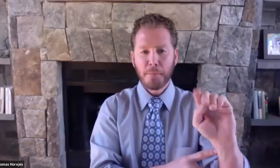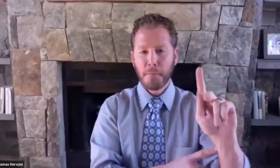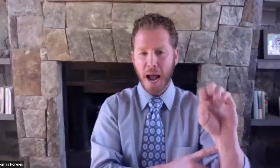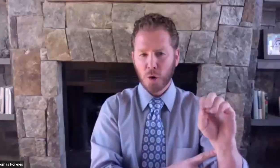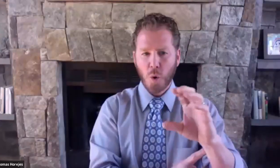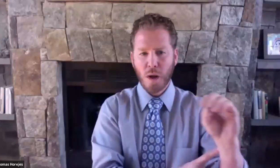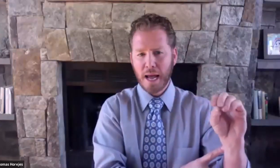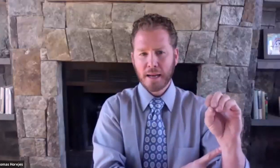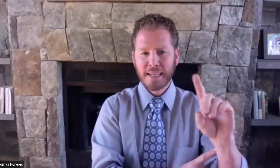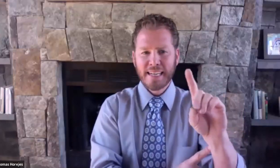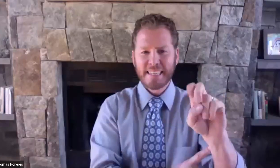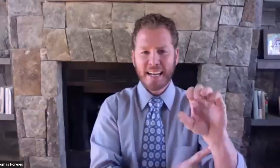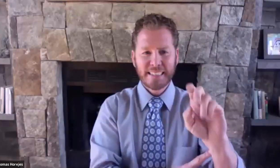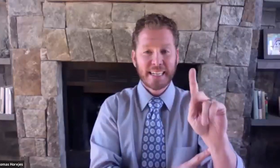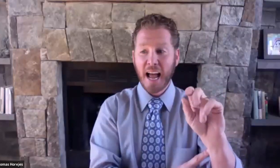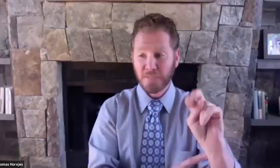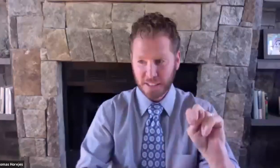NTID, John Macco.